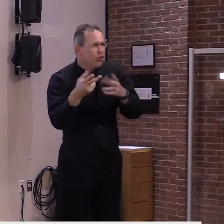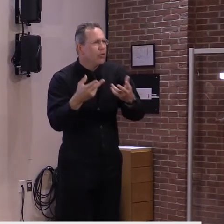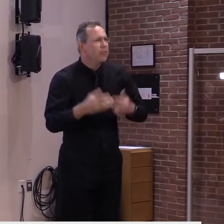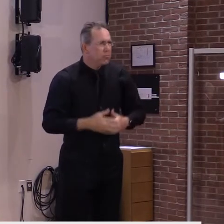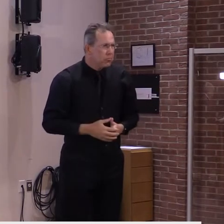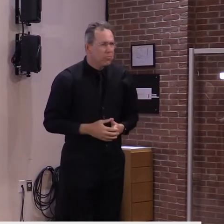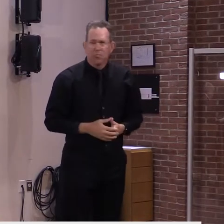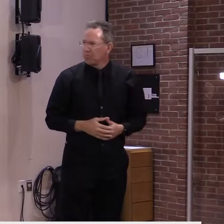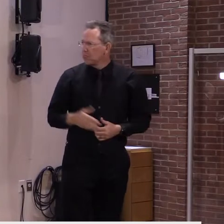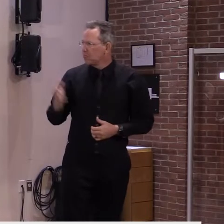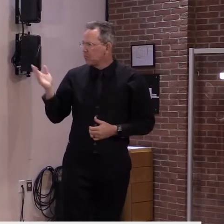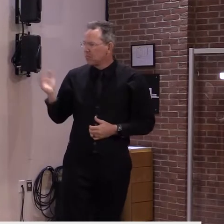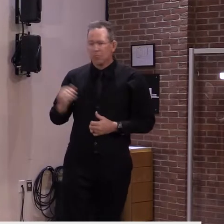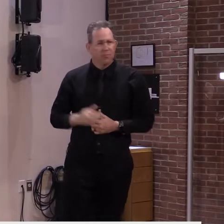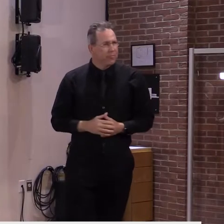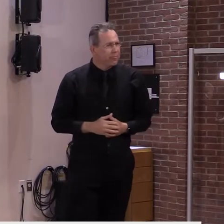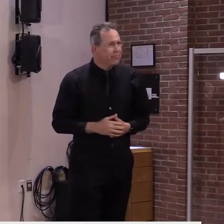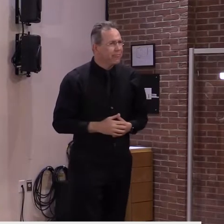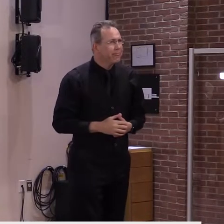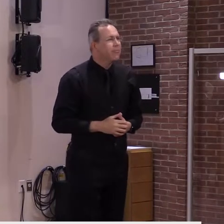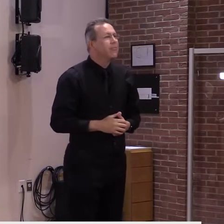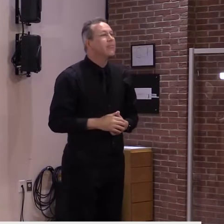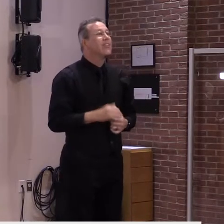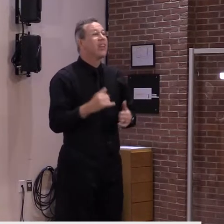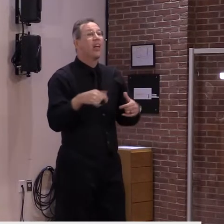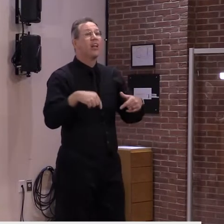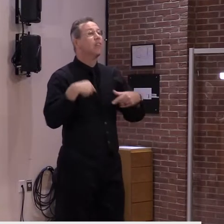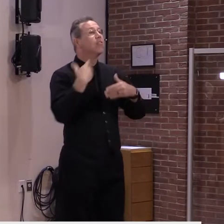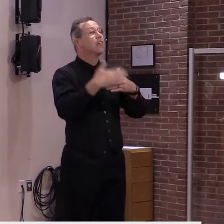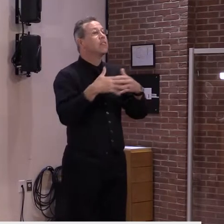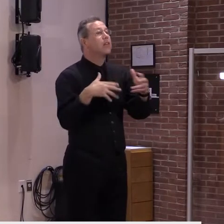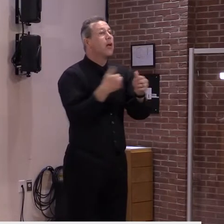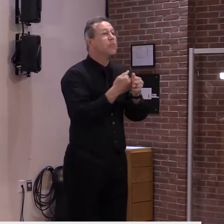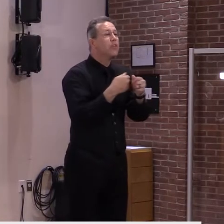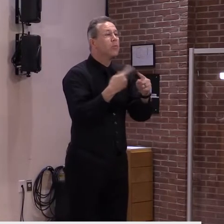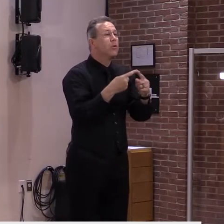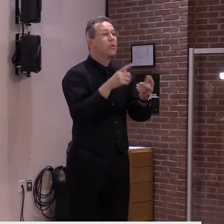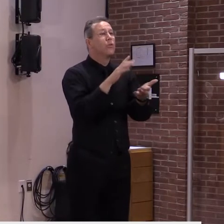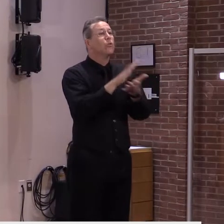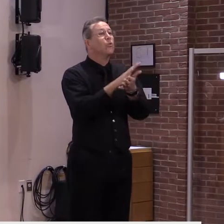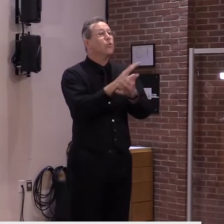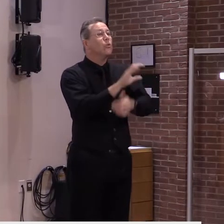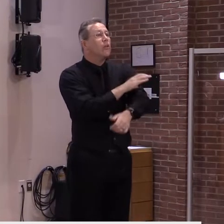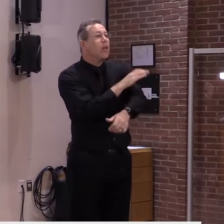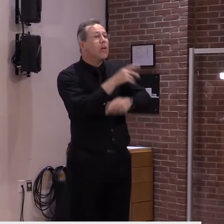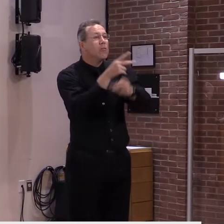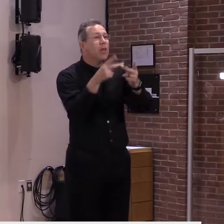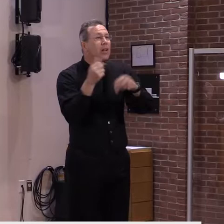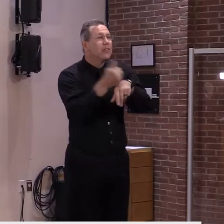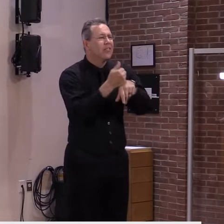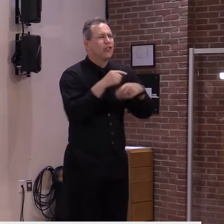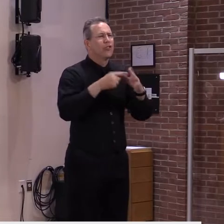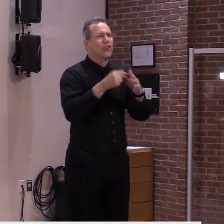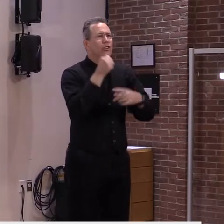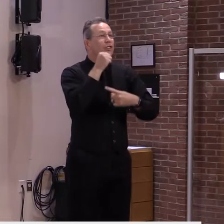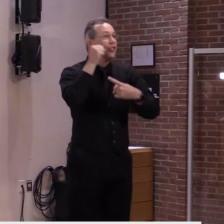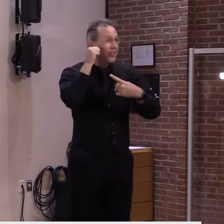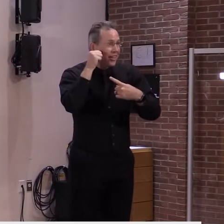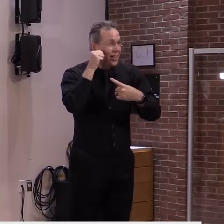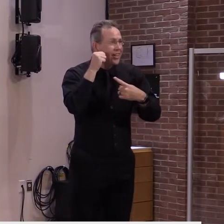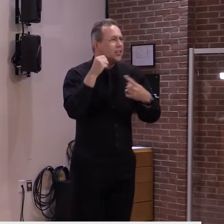vaccines. Turning to school-based clinics, we started them yesterday, and more than 100 clinics are